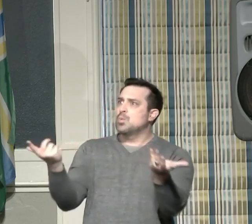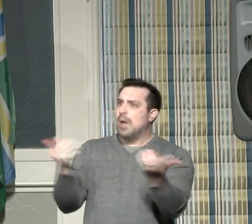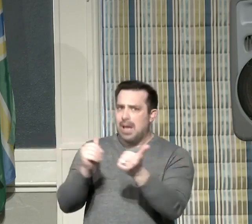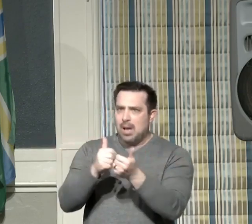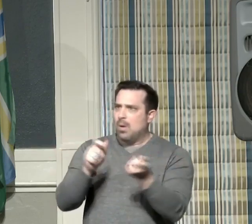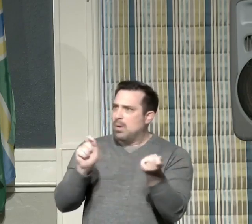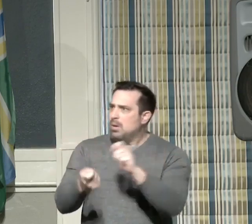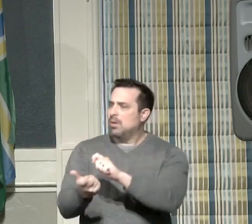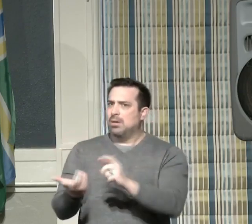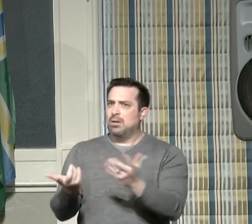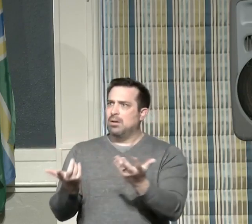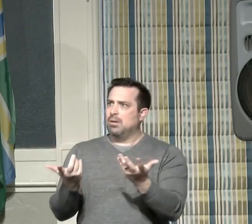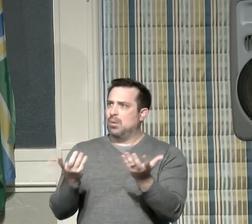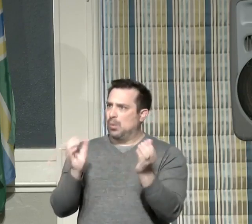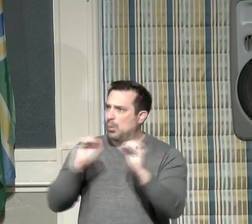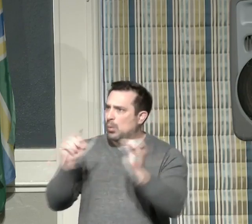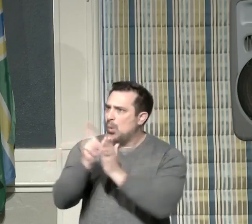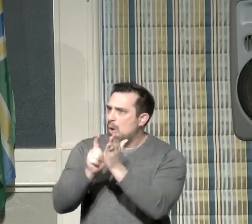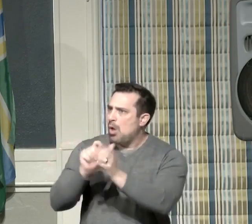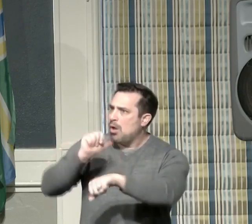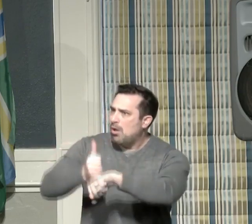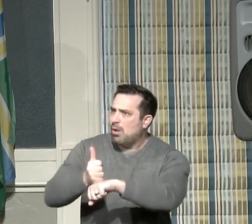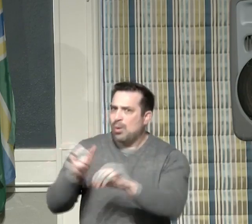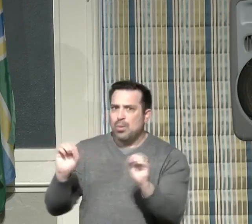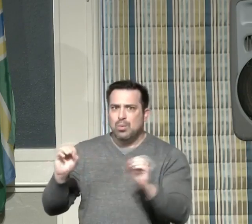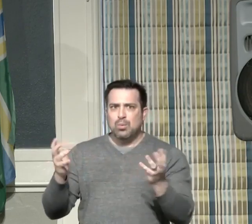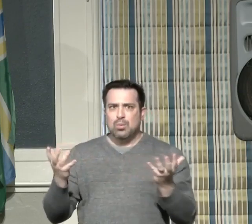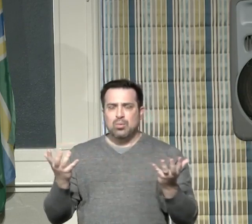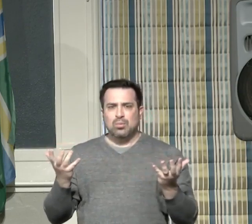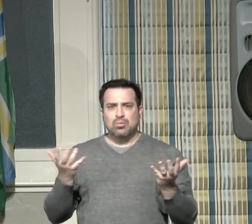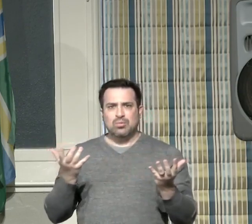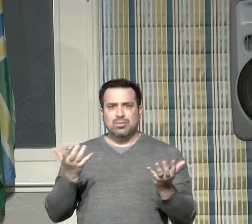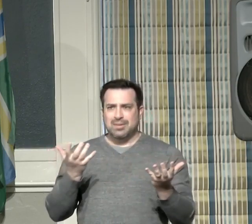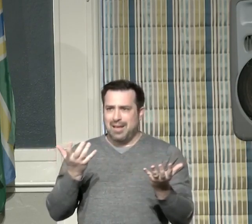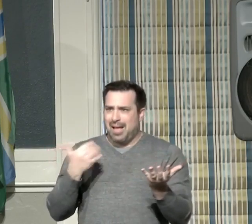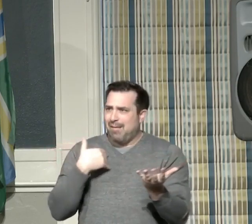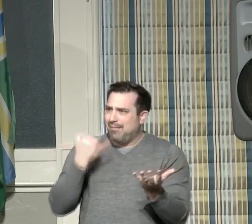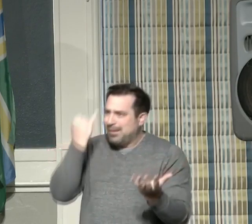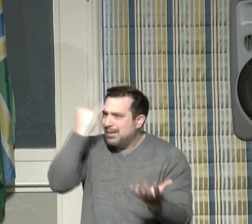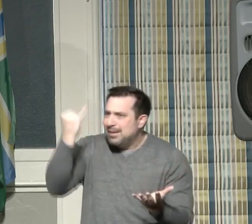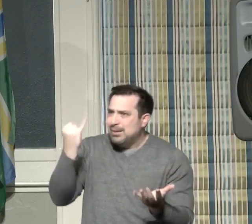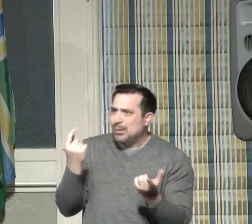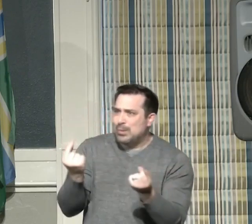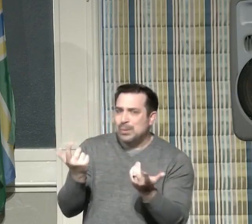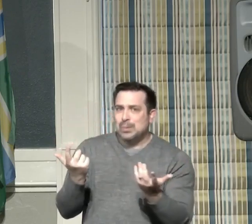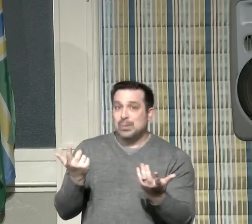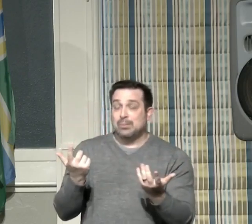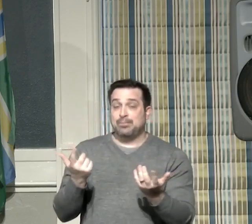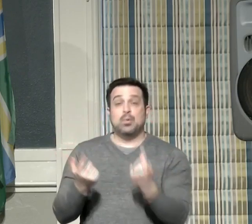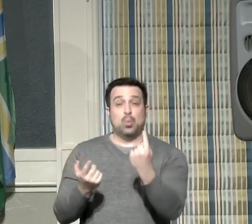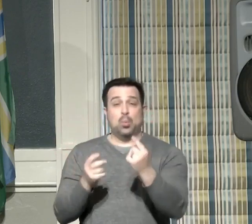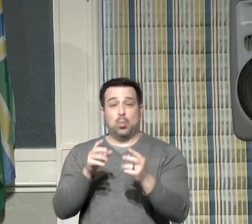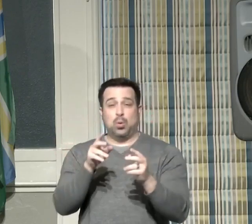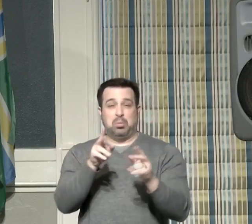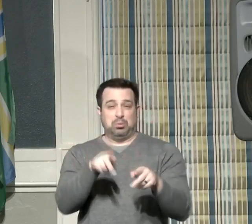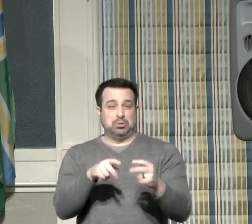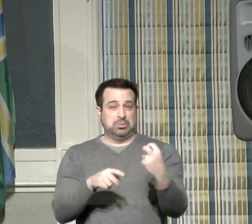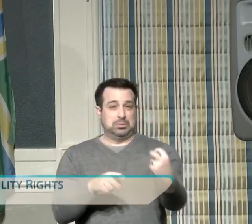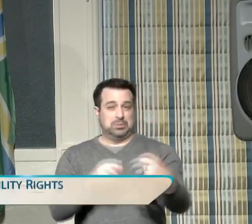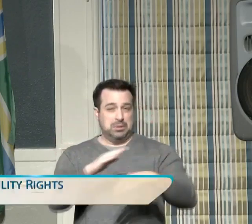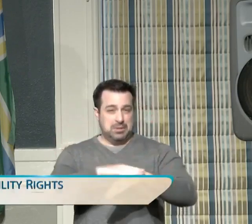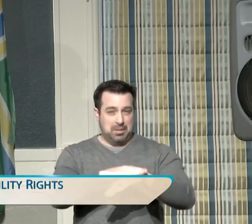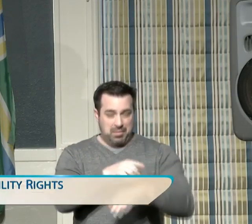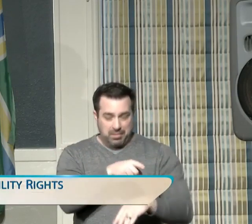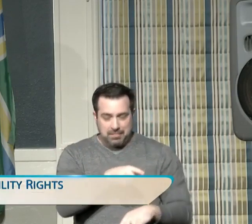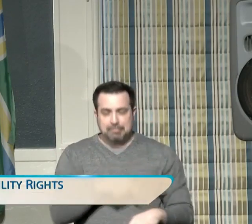this? There aren't any laws that we can use. Isn't there some way to go at it? One of the people sitting at that table who was particularly